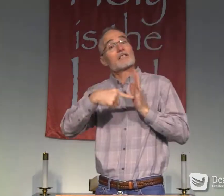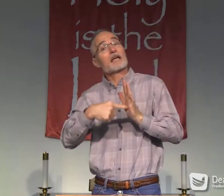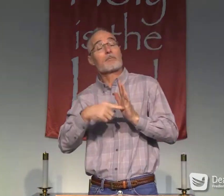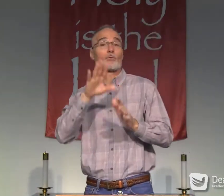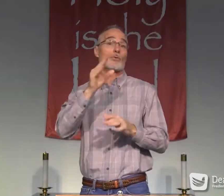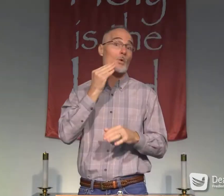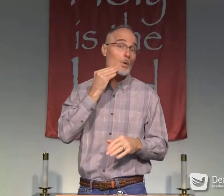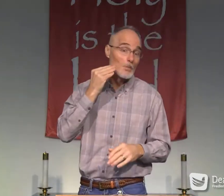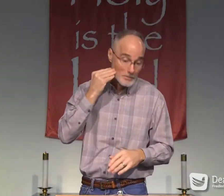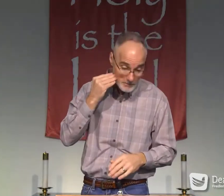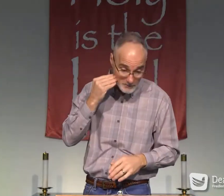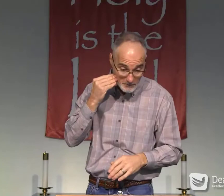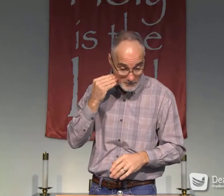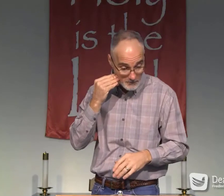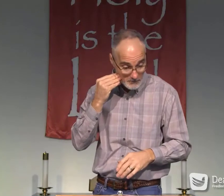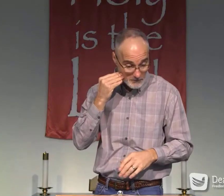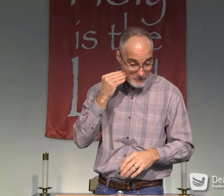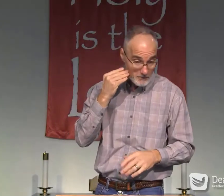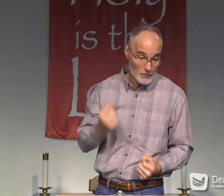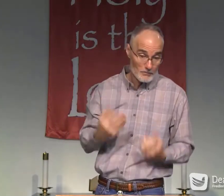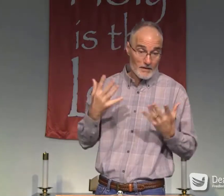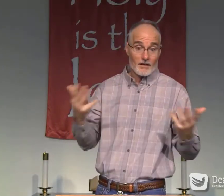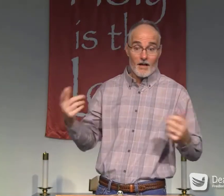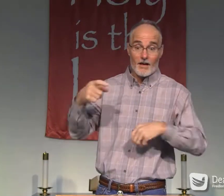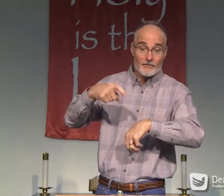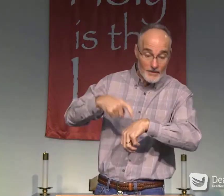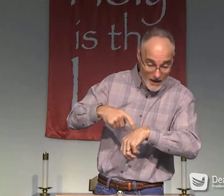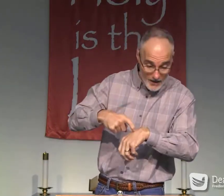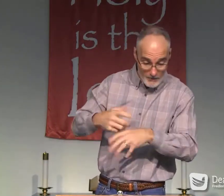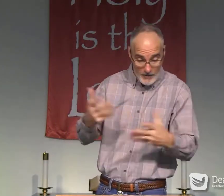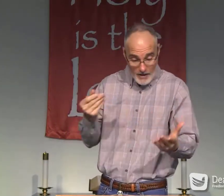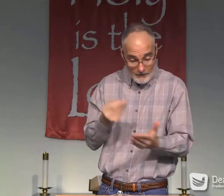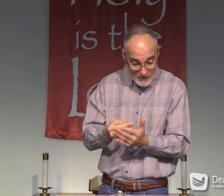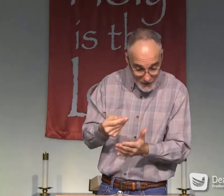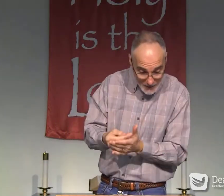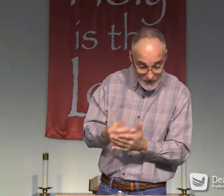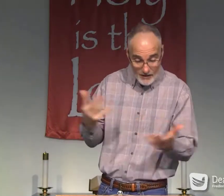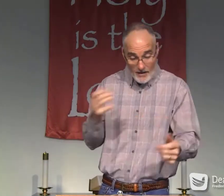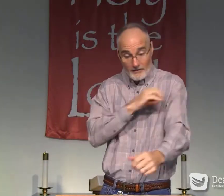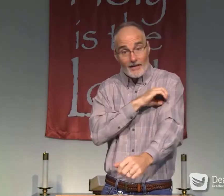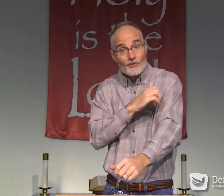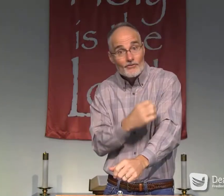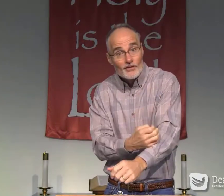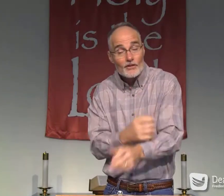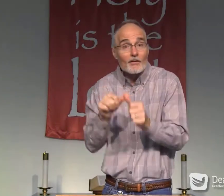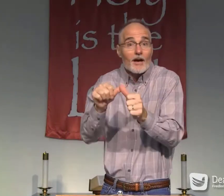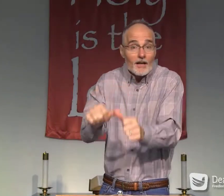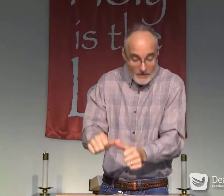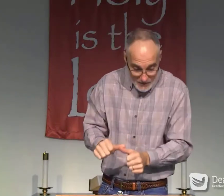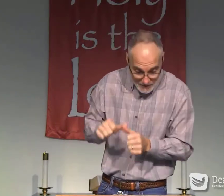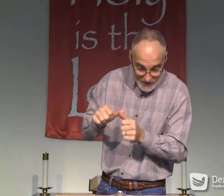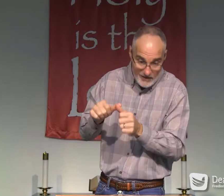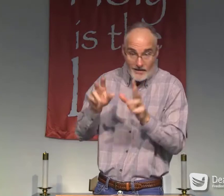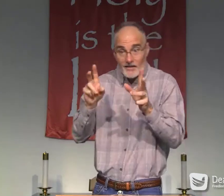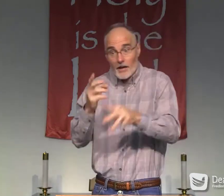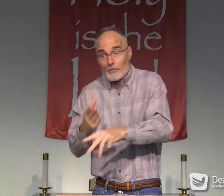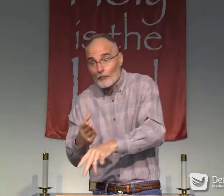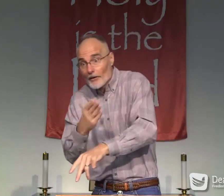you, but maybe your home is. Maybe you spend a lot of time and money